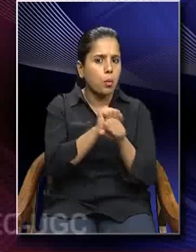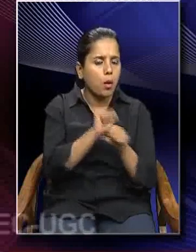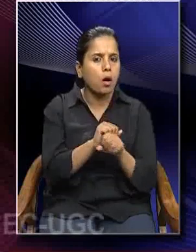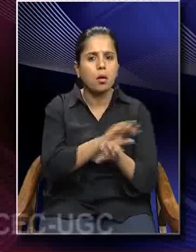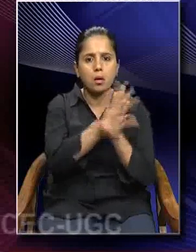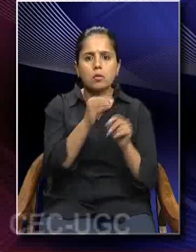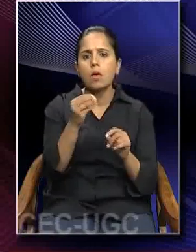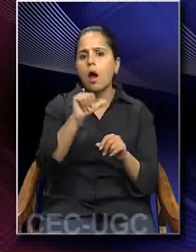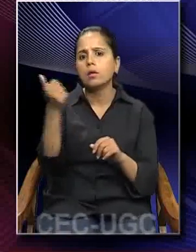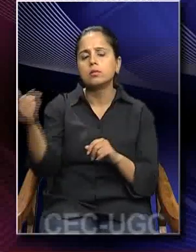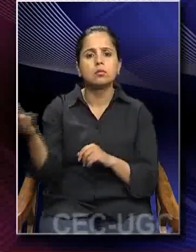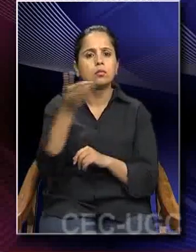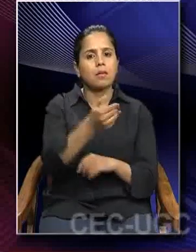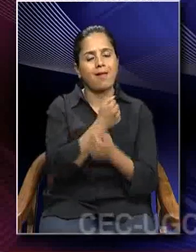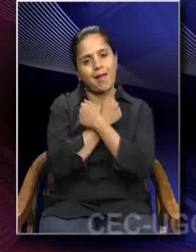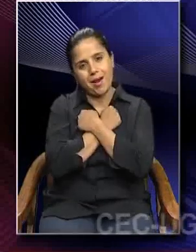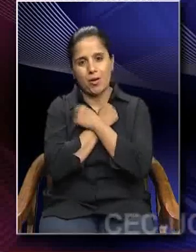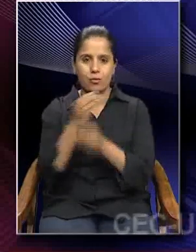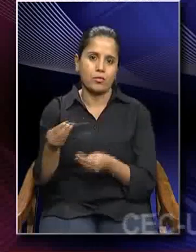by others out of love,